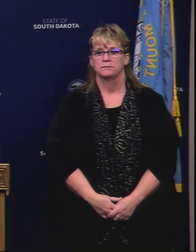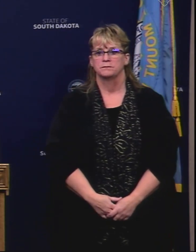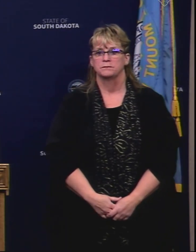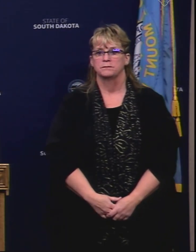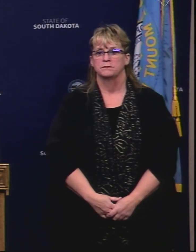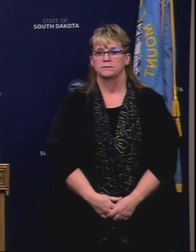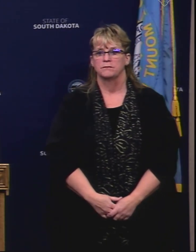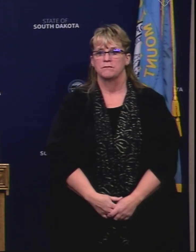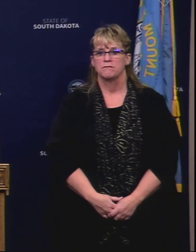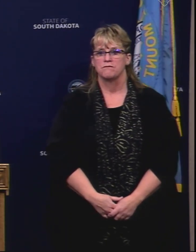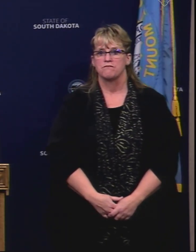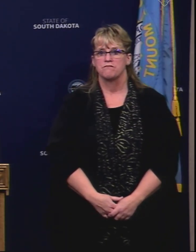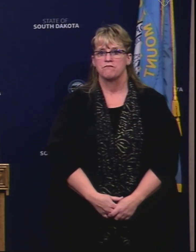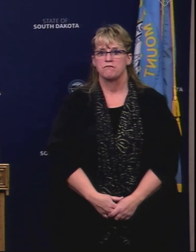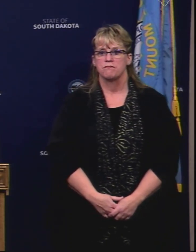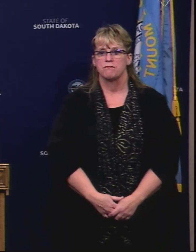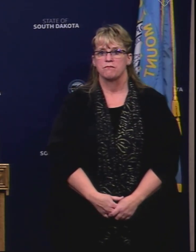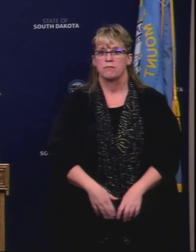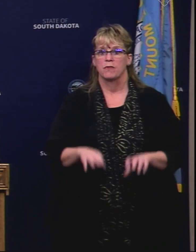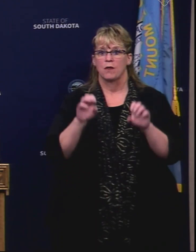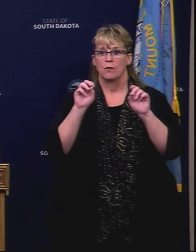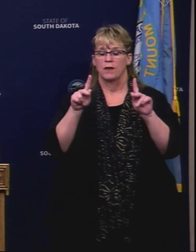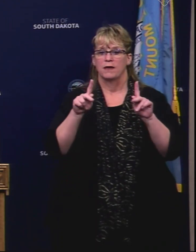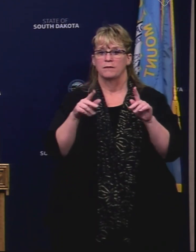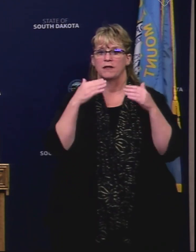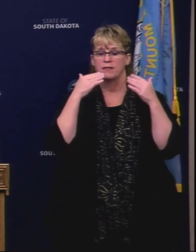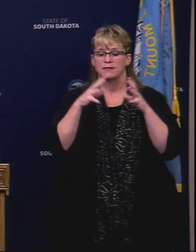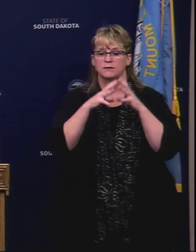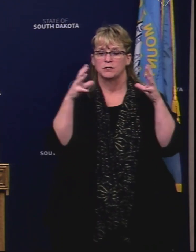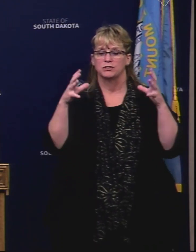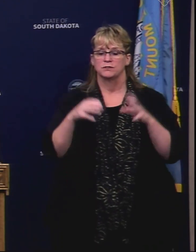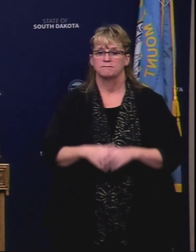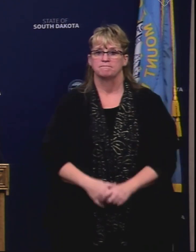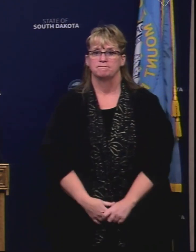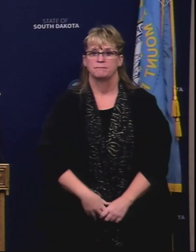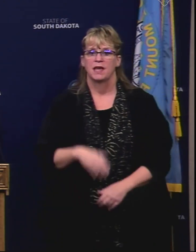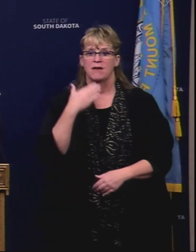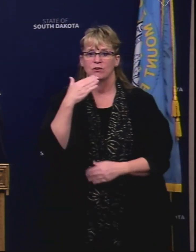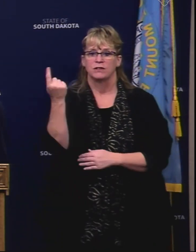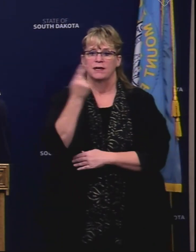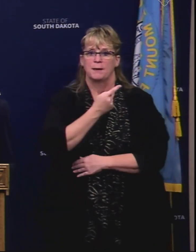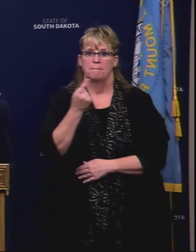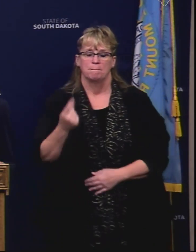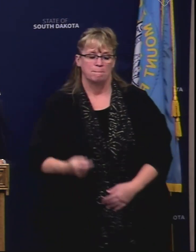Okay, thanks so much. Have a good day.